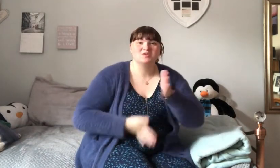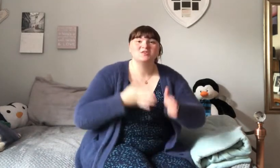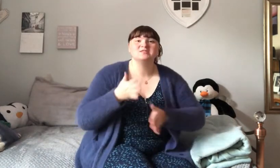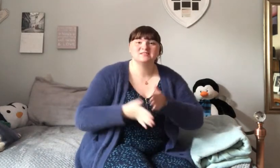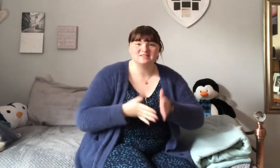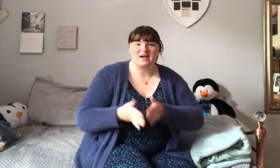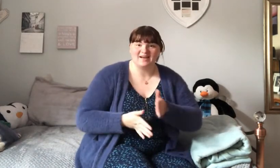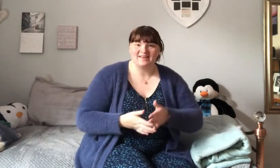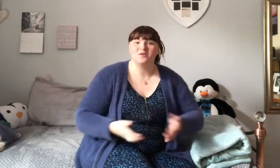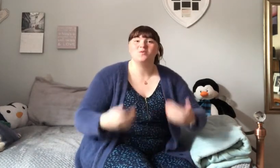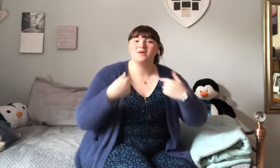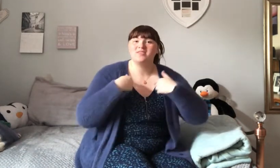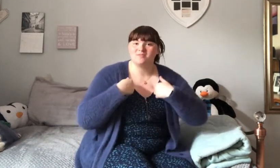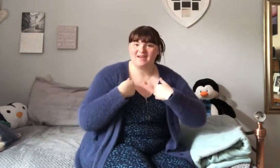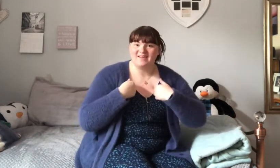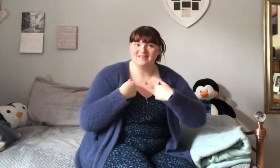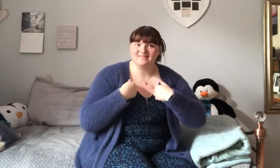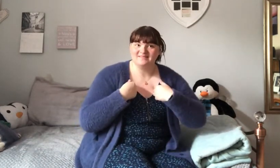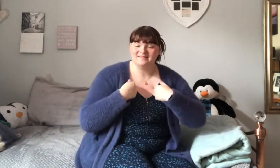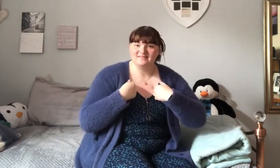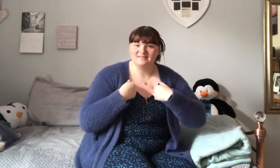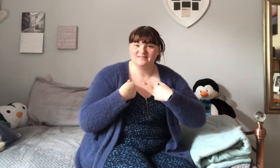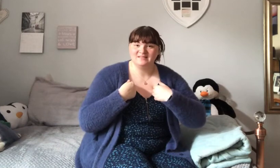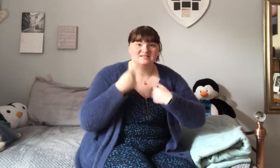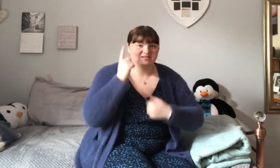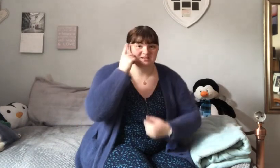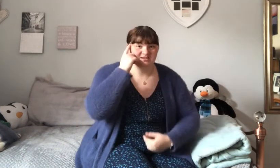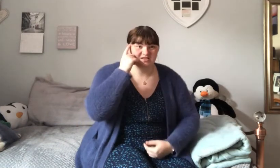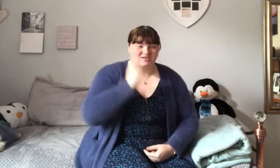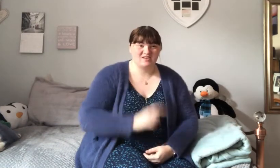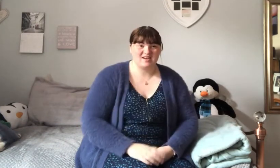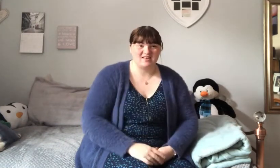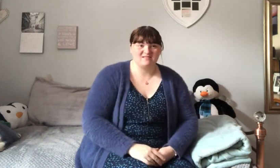could sign with me. Do you think you can?